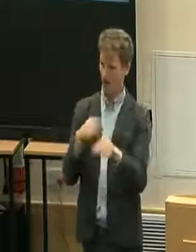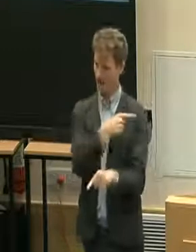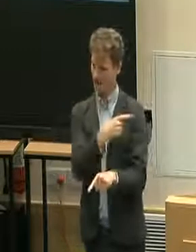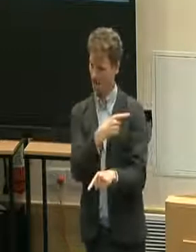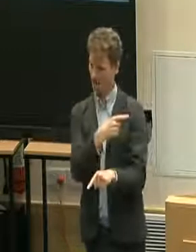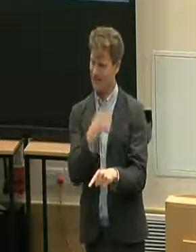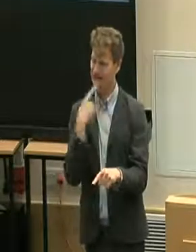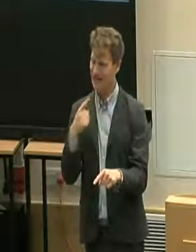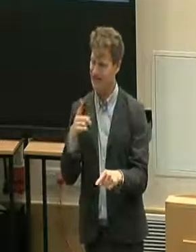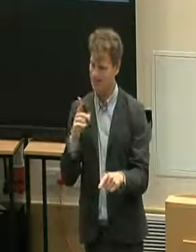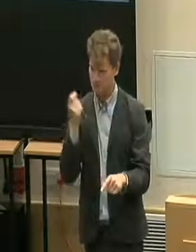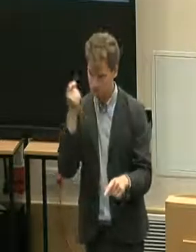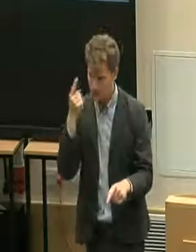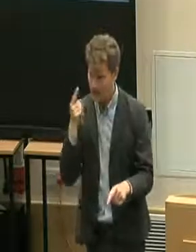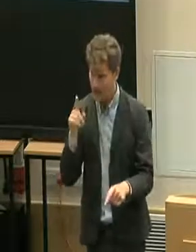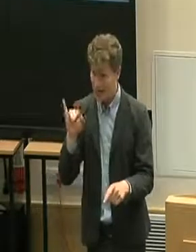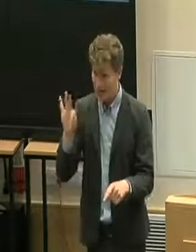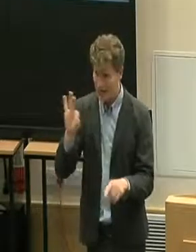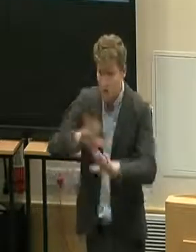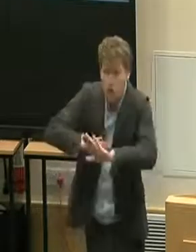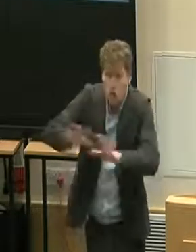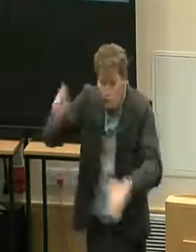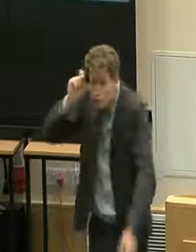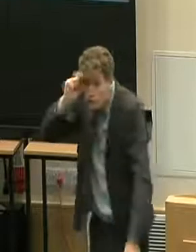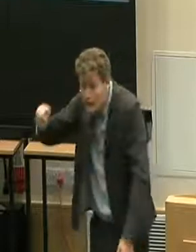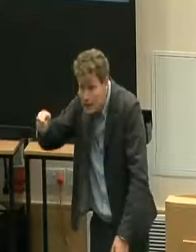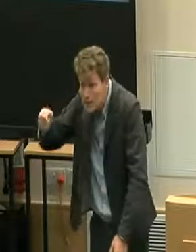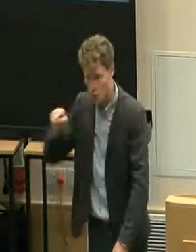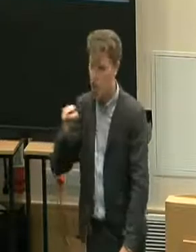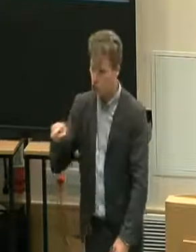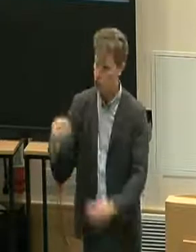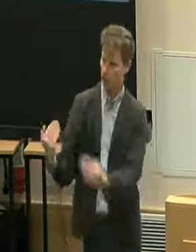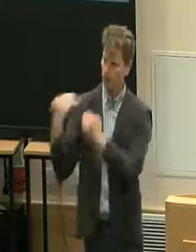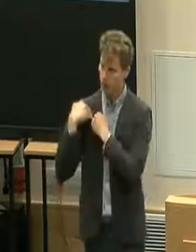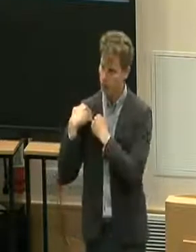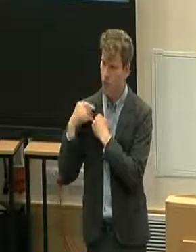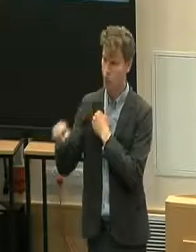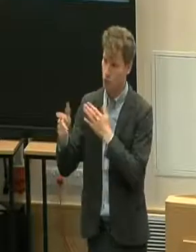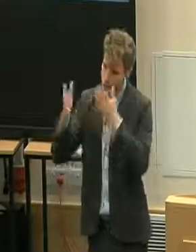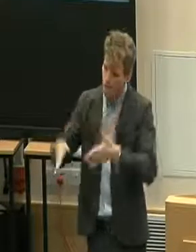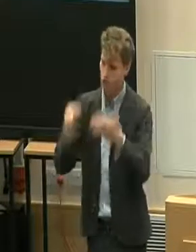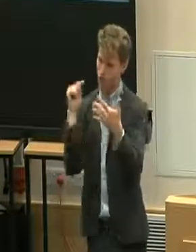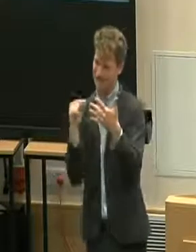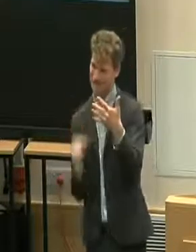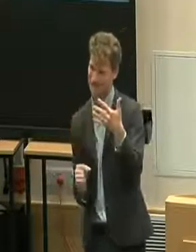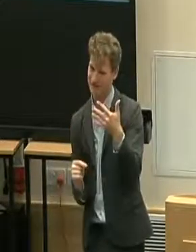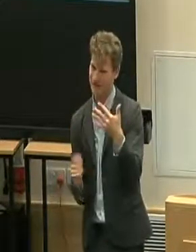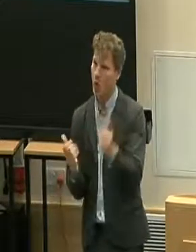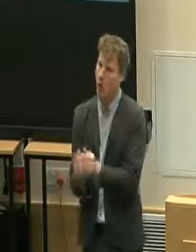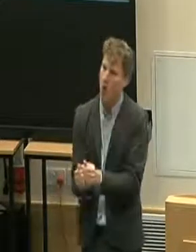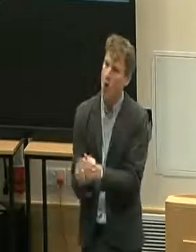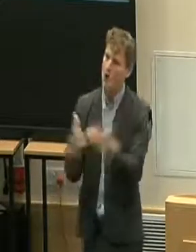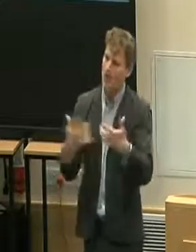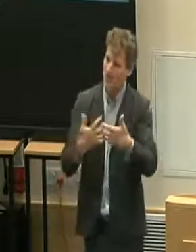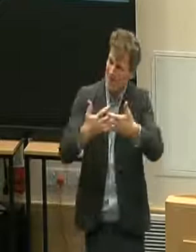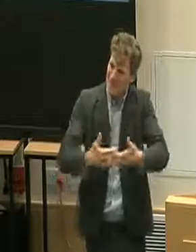accountable for, and if you fail, you have to do it better. Without the process, without the procedure, without the mechanism, without the